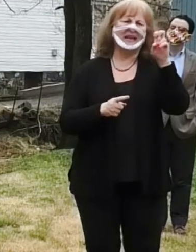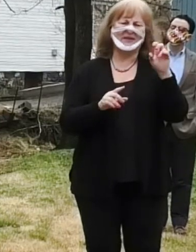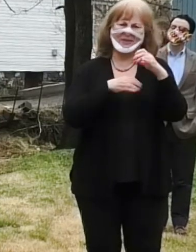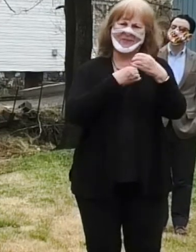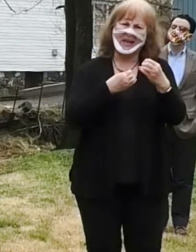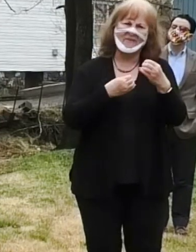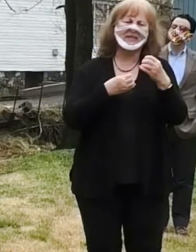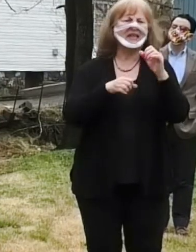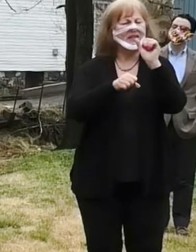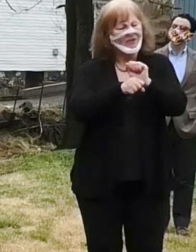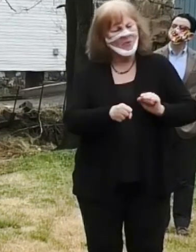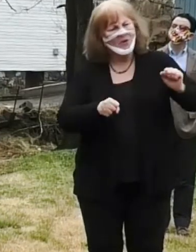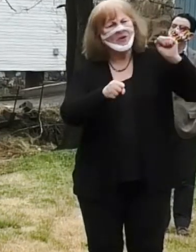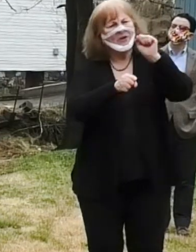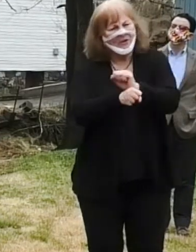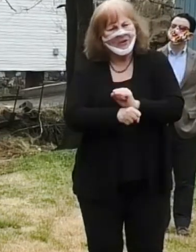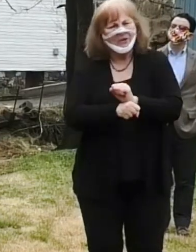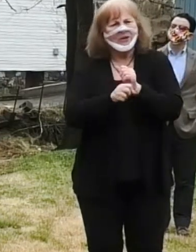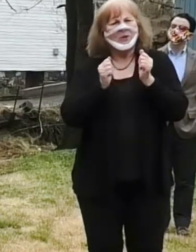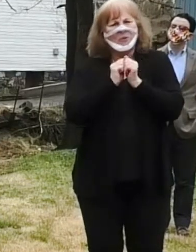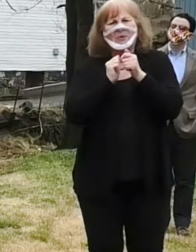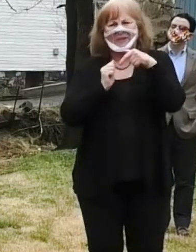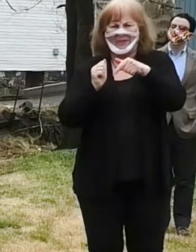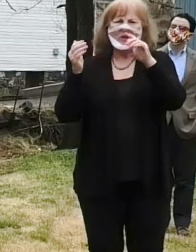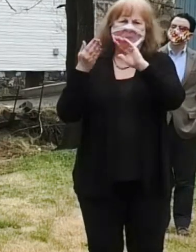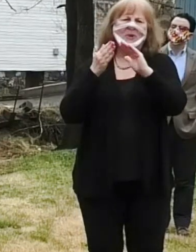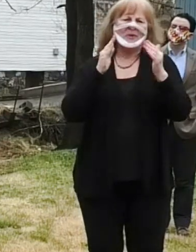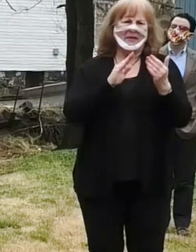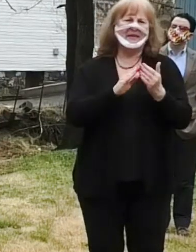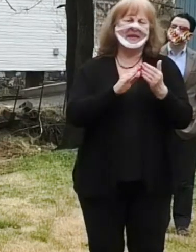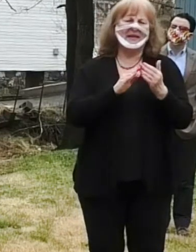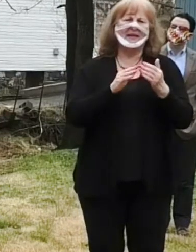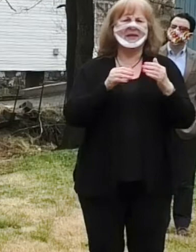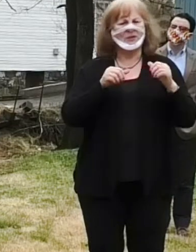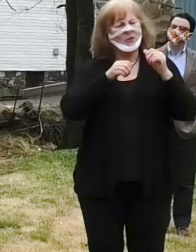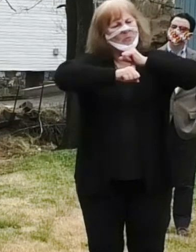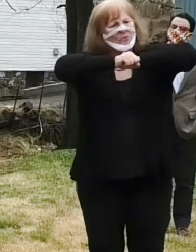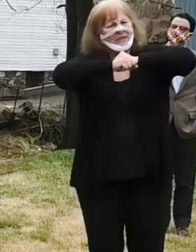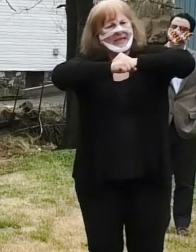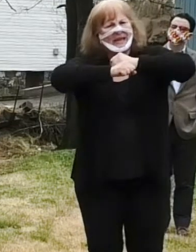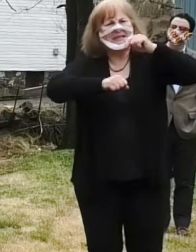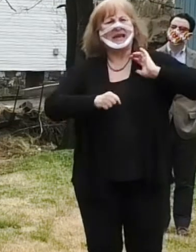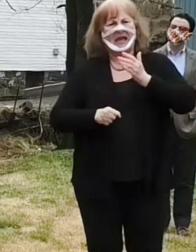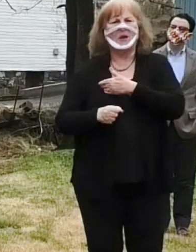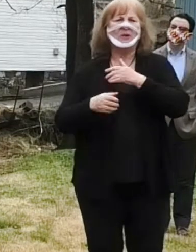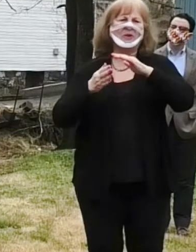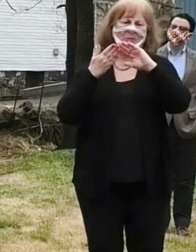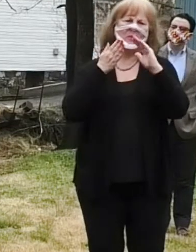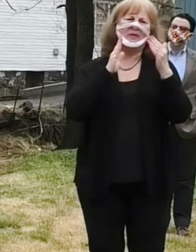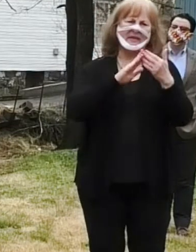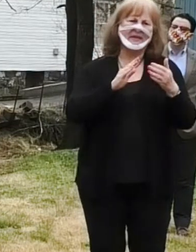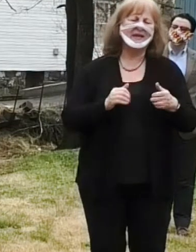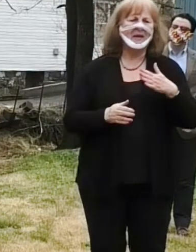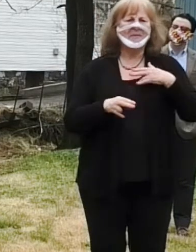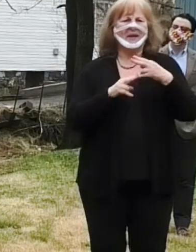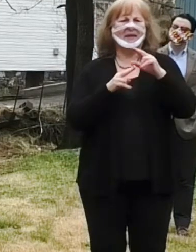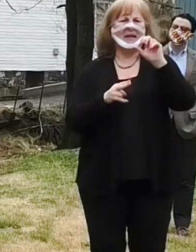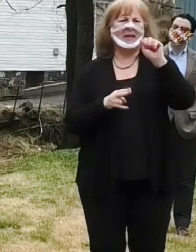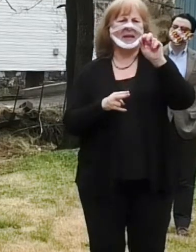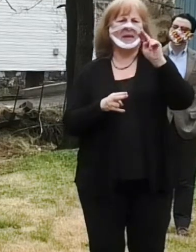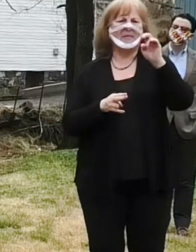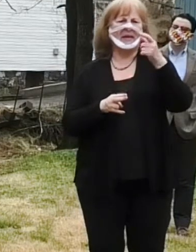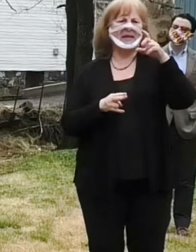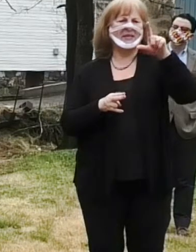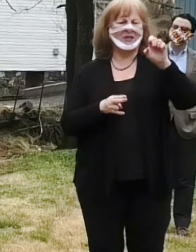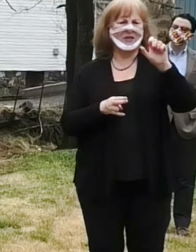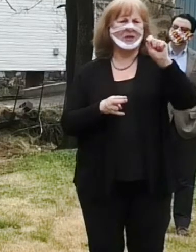that have worked tirelessly alongside this community to further protect this community. My name is Angela